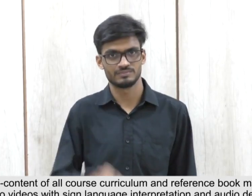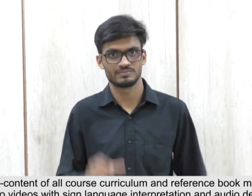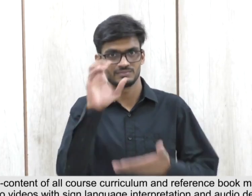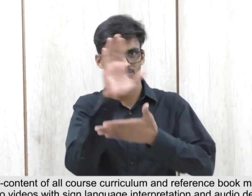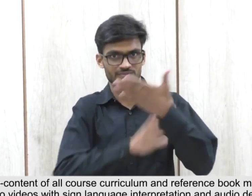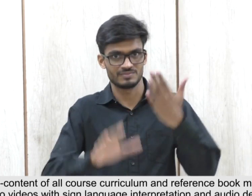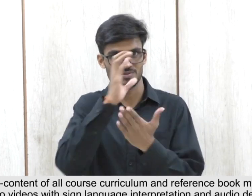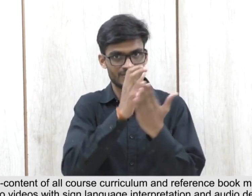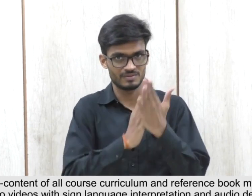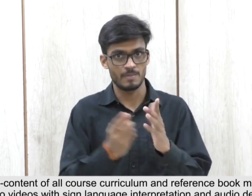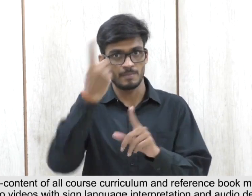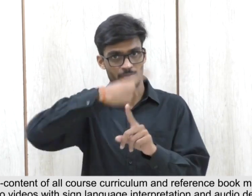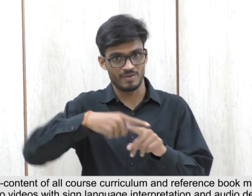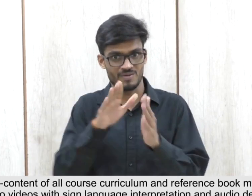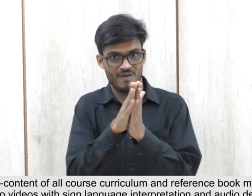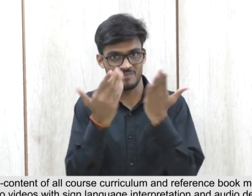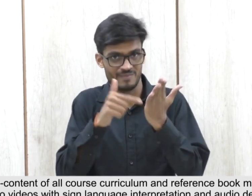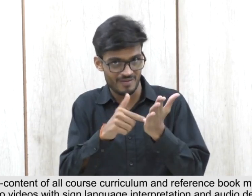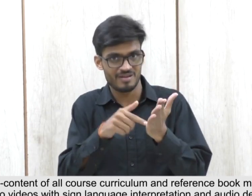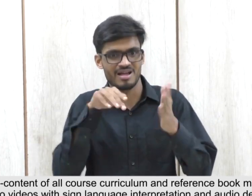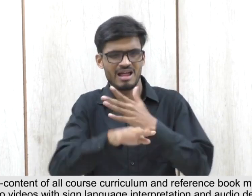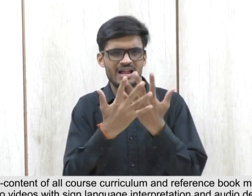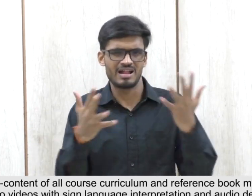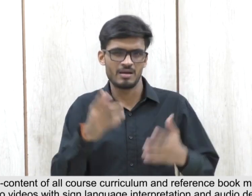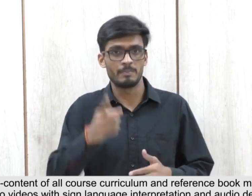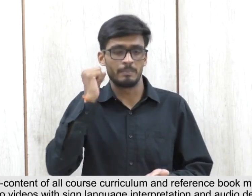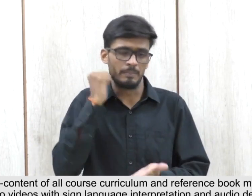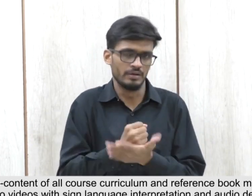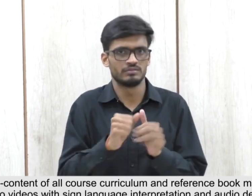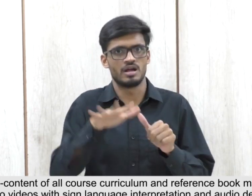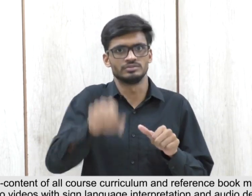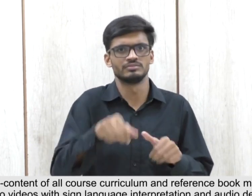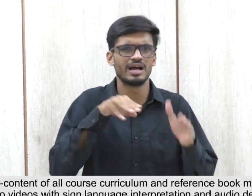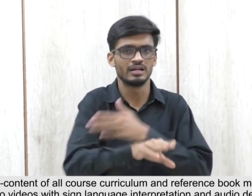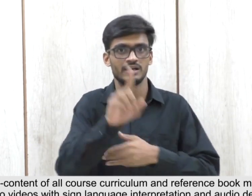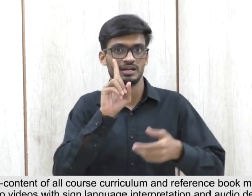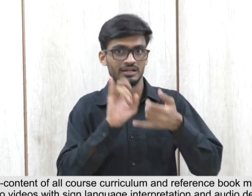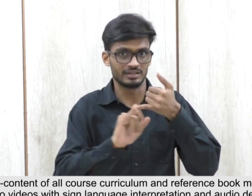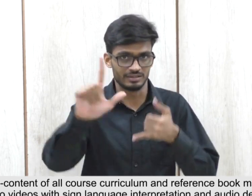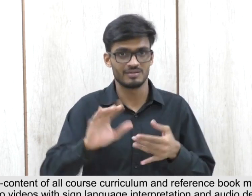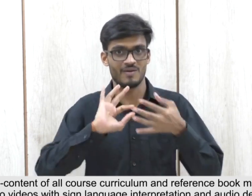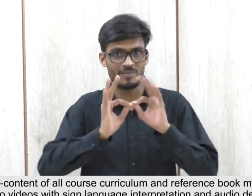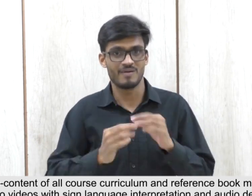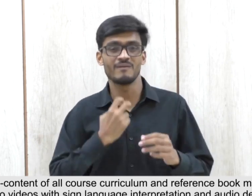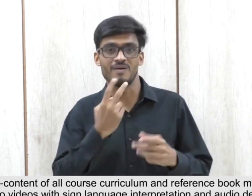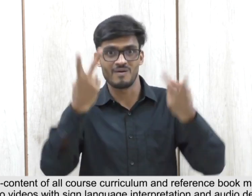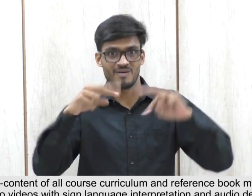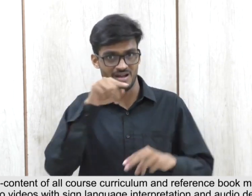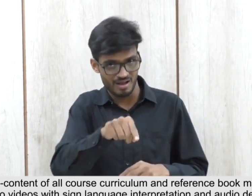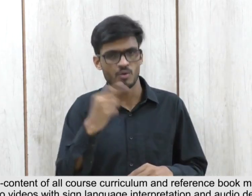Accessible e-content of all course curriculum and reference book material will be developed. Demo videos with sign language interpretation and audio